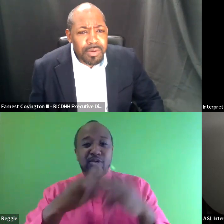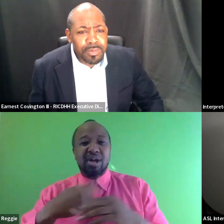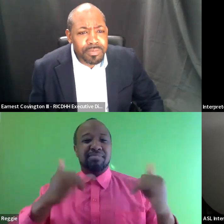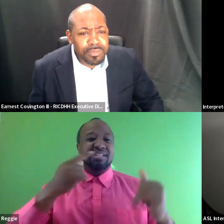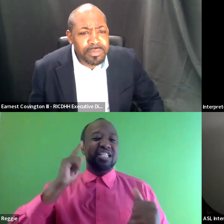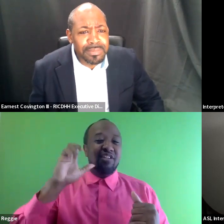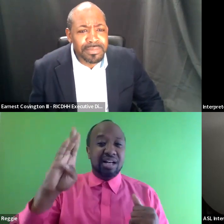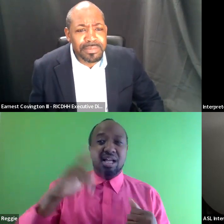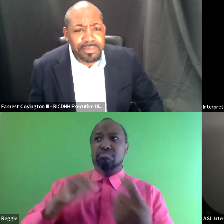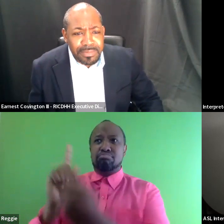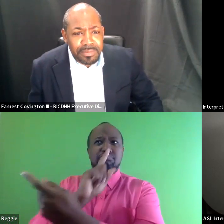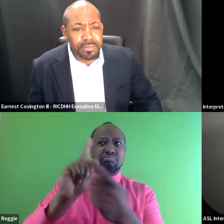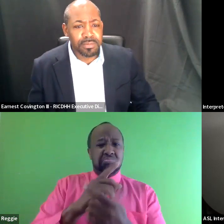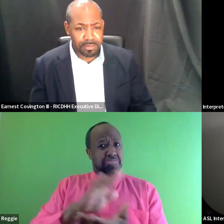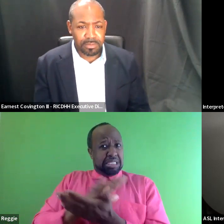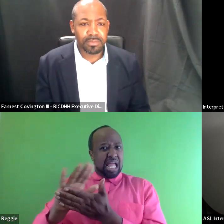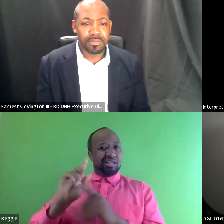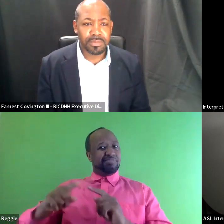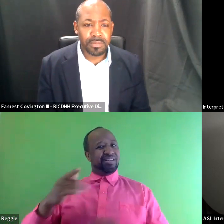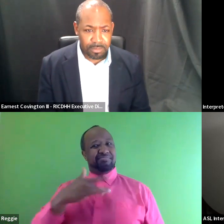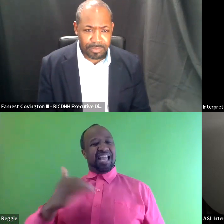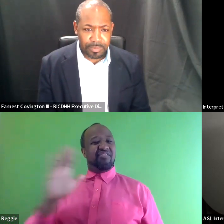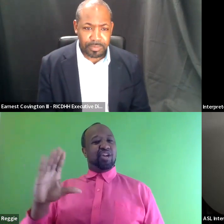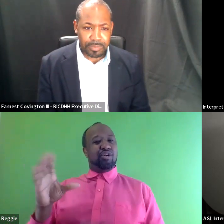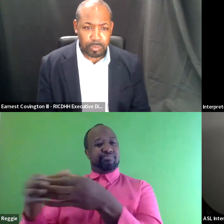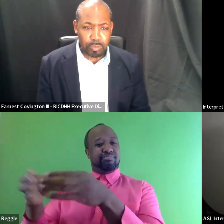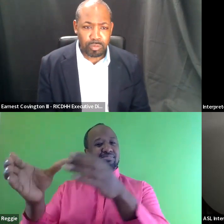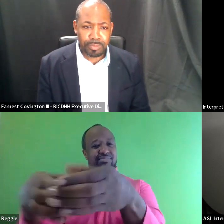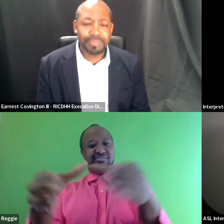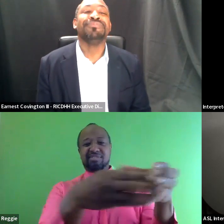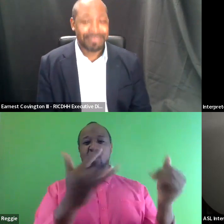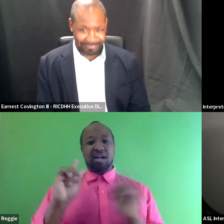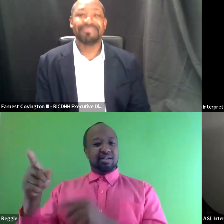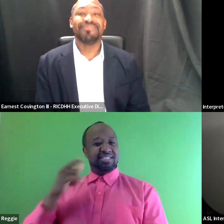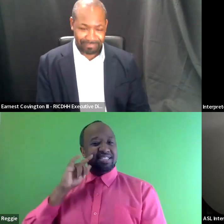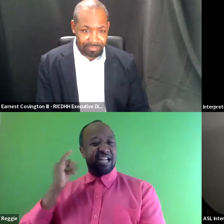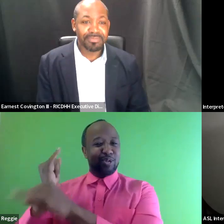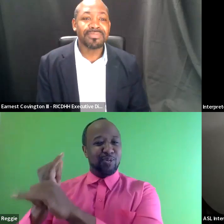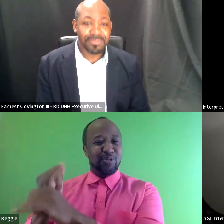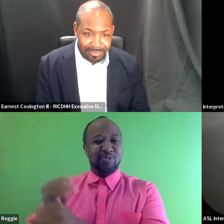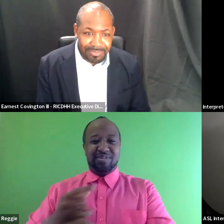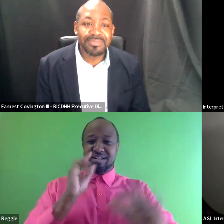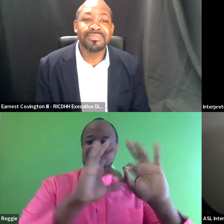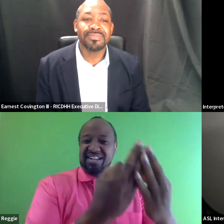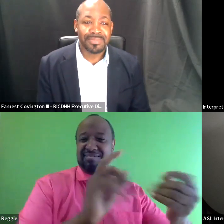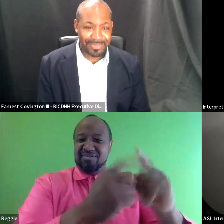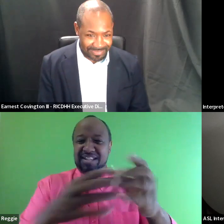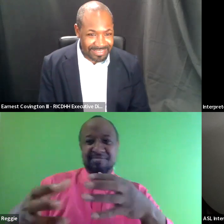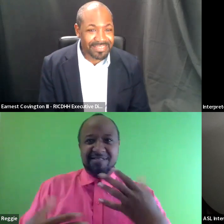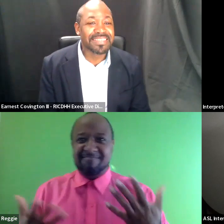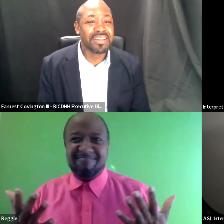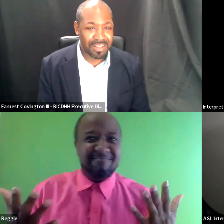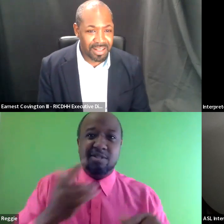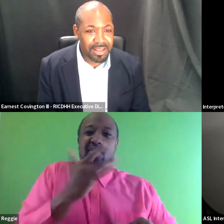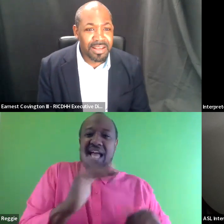message, you know, whether it's the basketball world or the deaf club. You know, everyone has their little cliques, if you